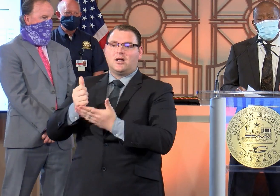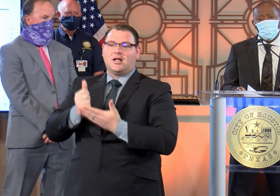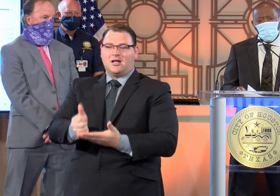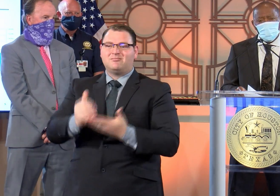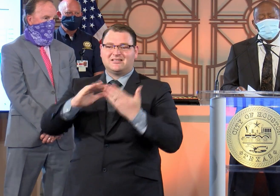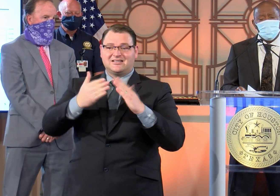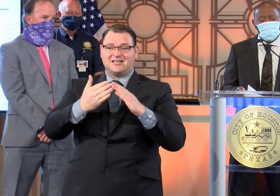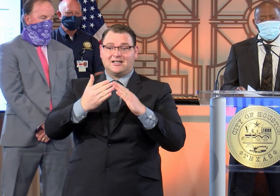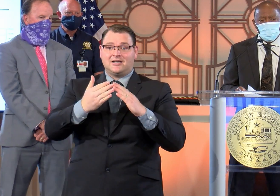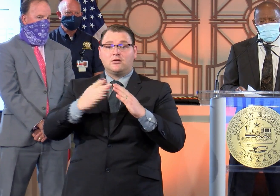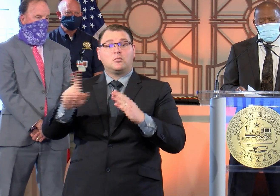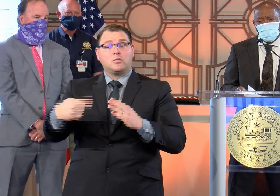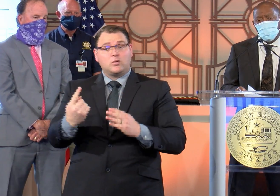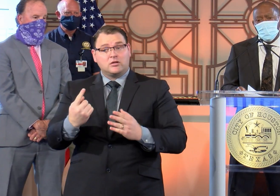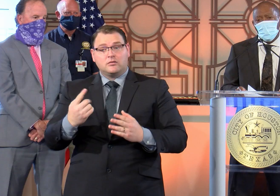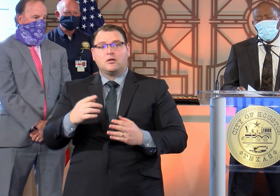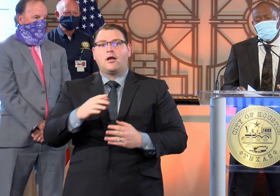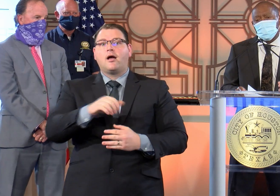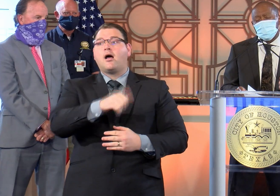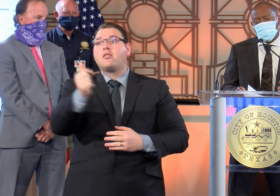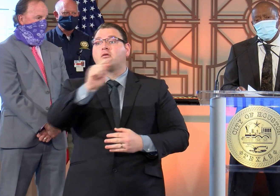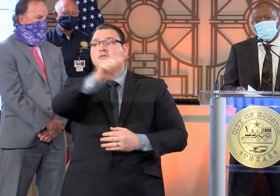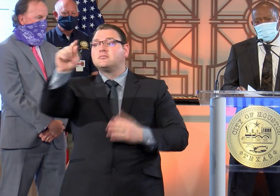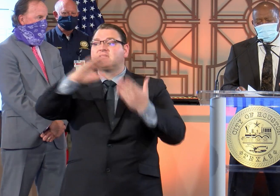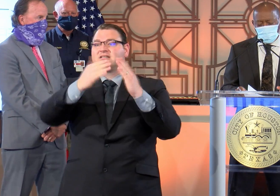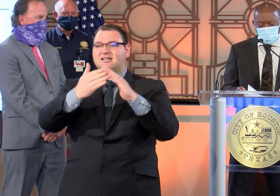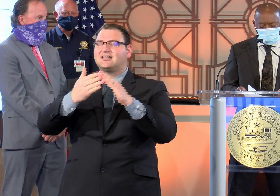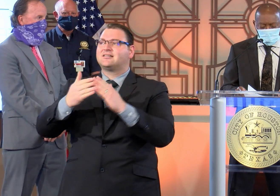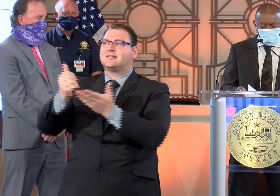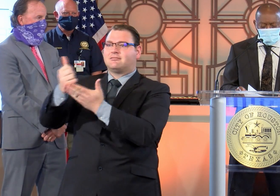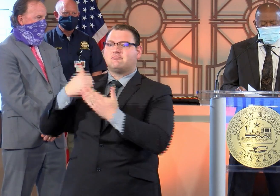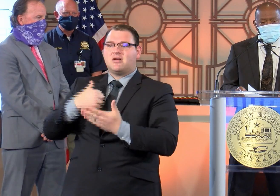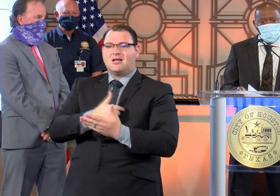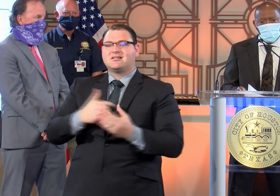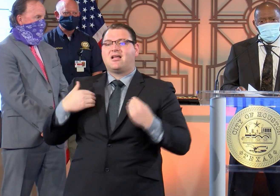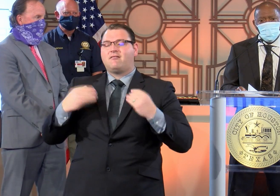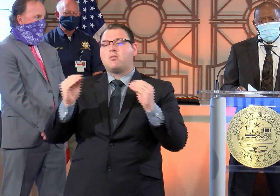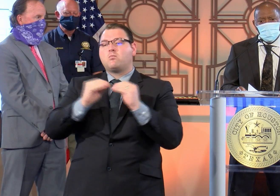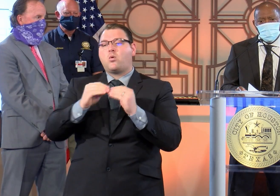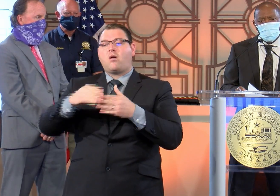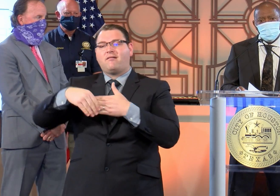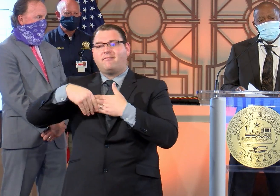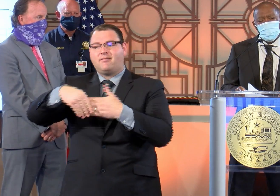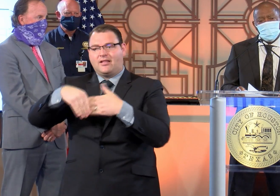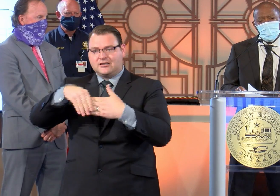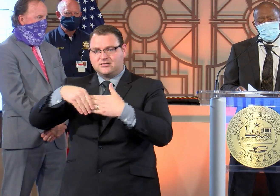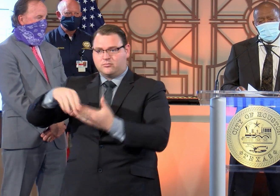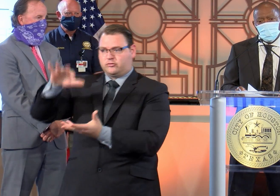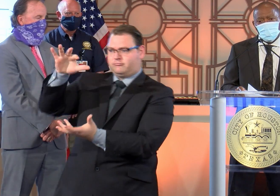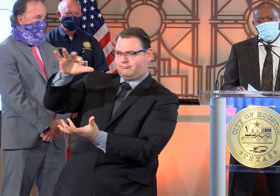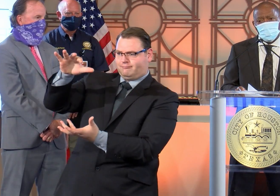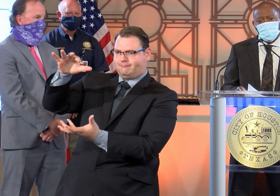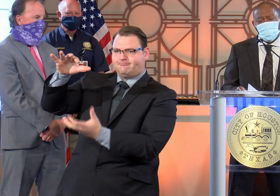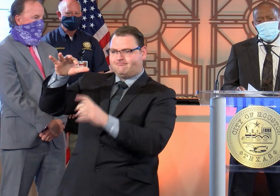with even greater flexibility or additional dollars in order to minimize the